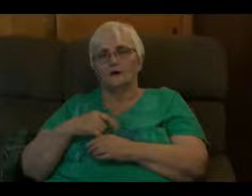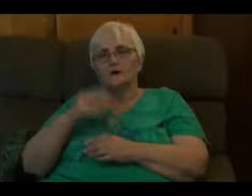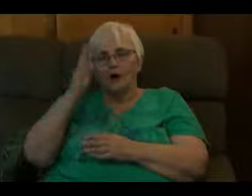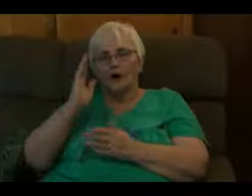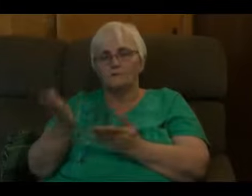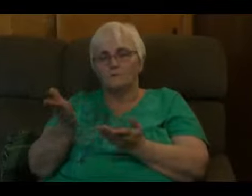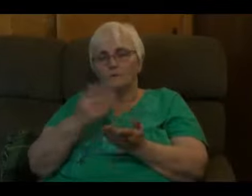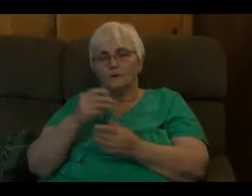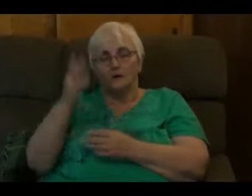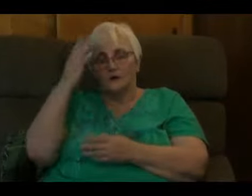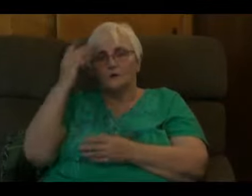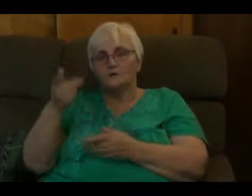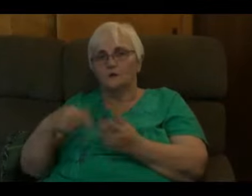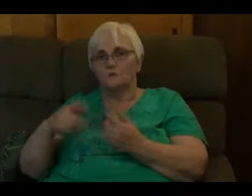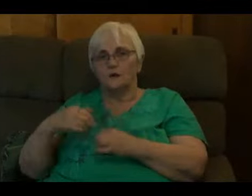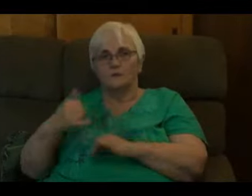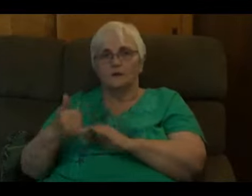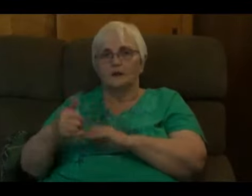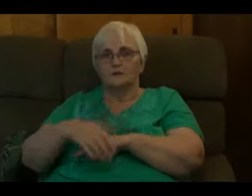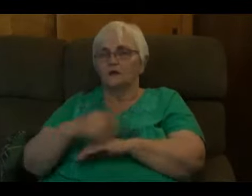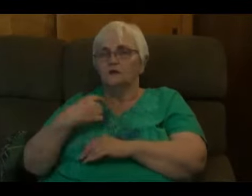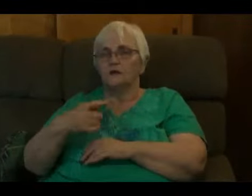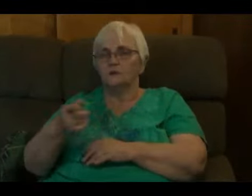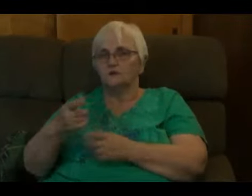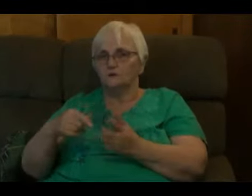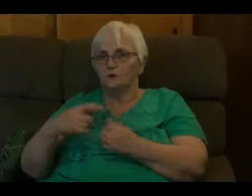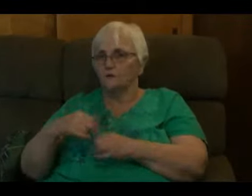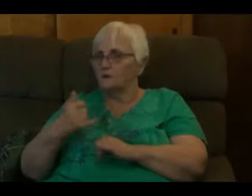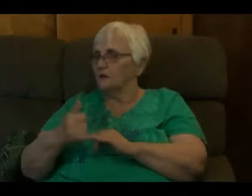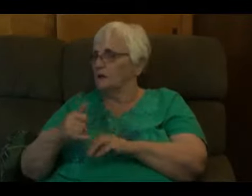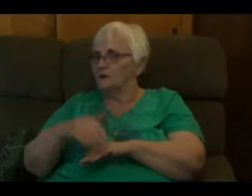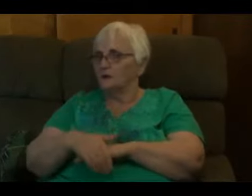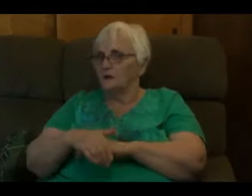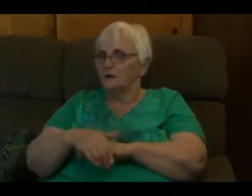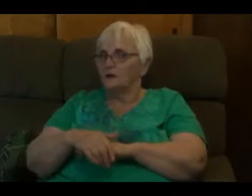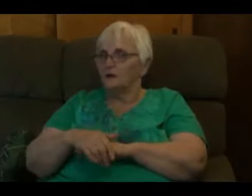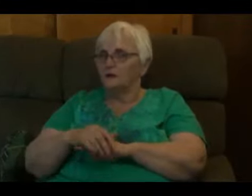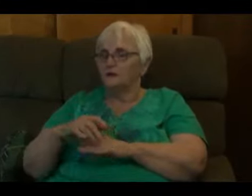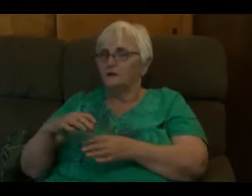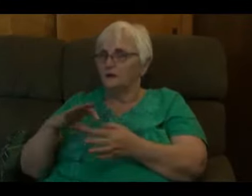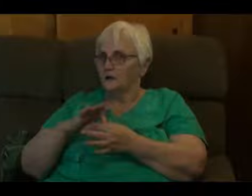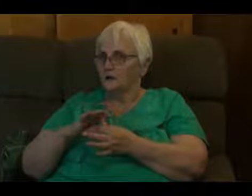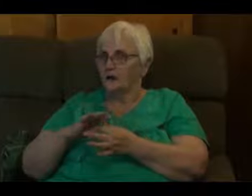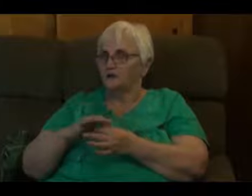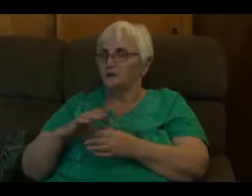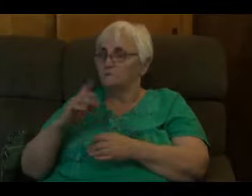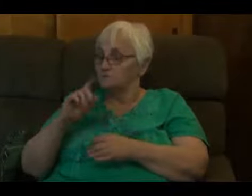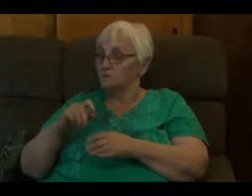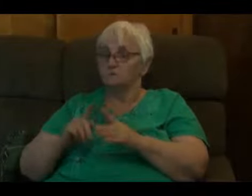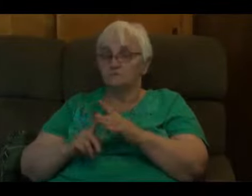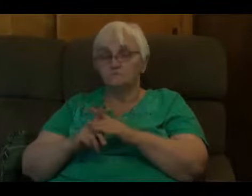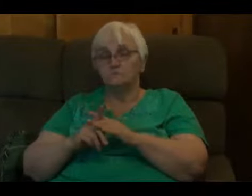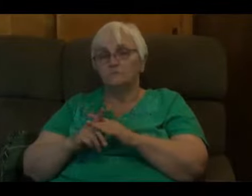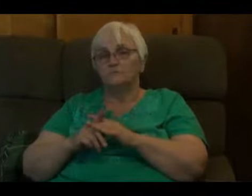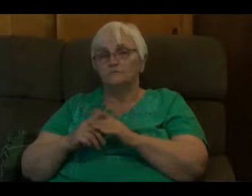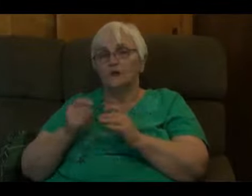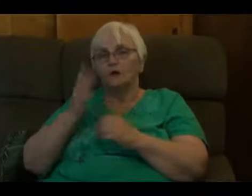we didn't know she was coming last night. She didn't tell us she was coming last night. She showed up and God spoke to